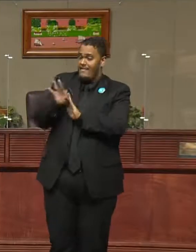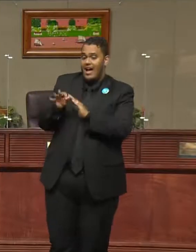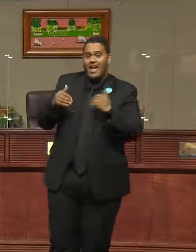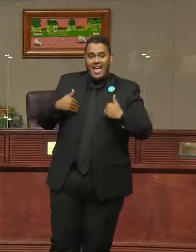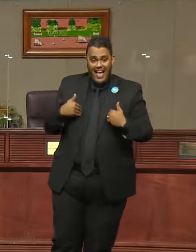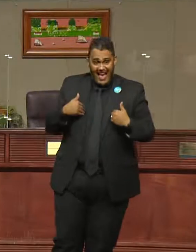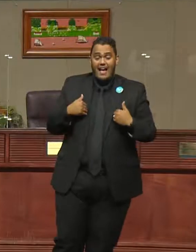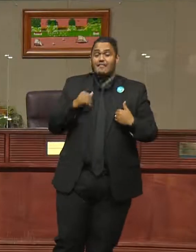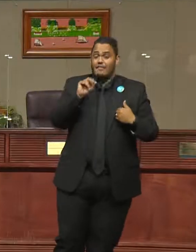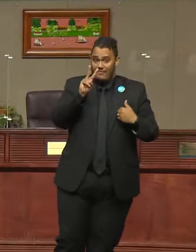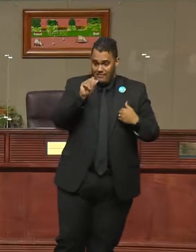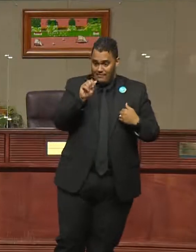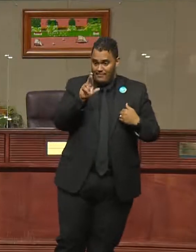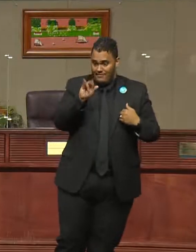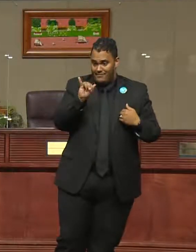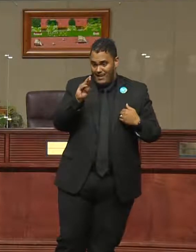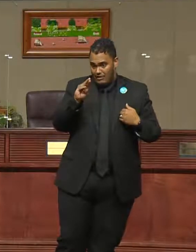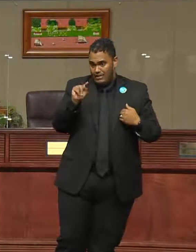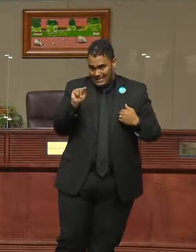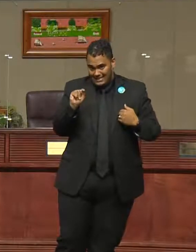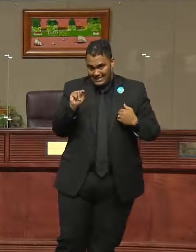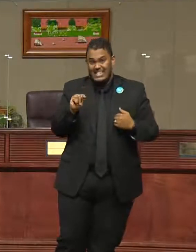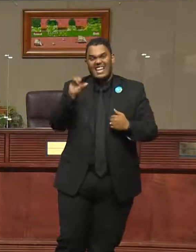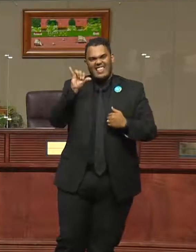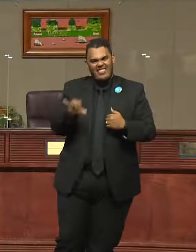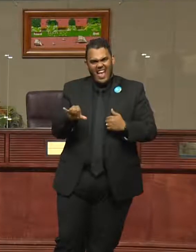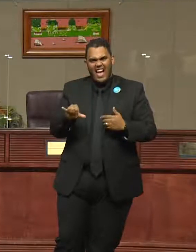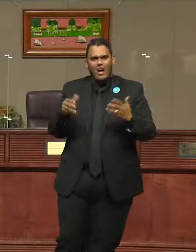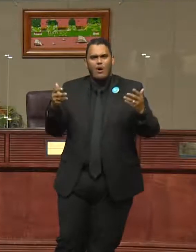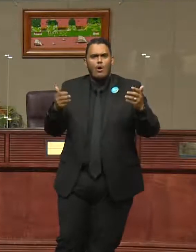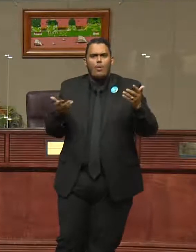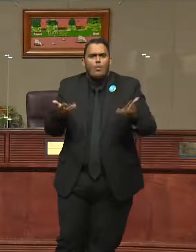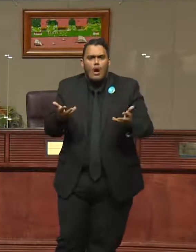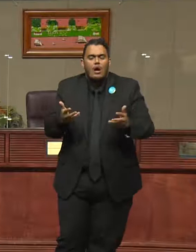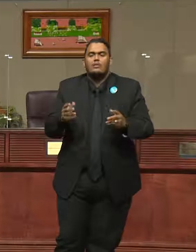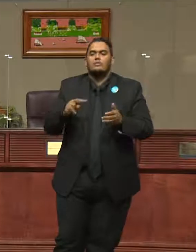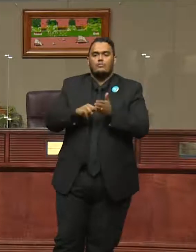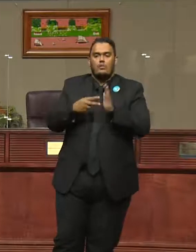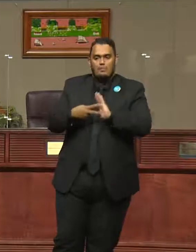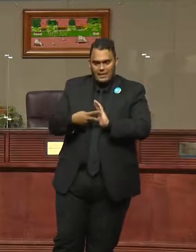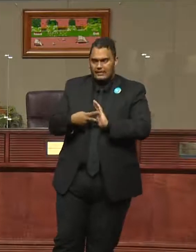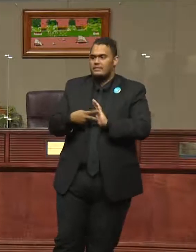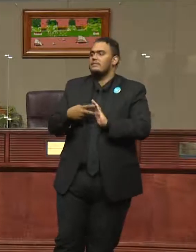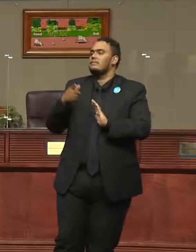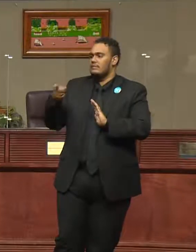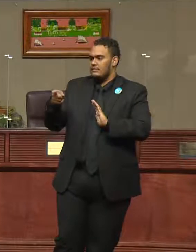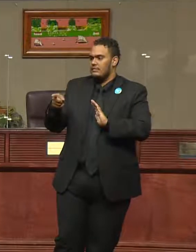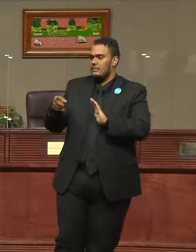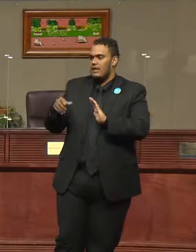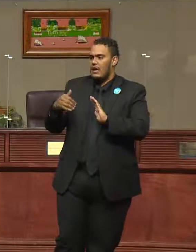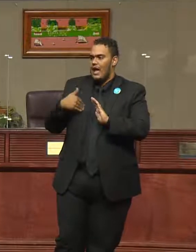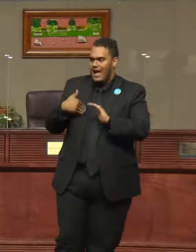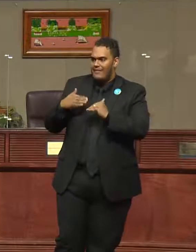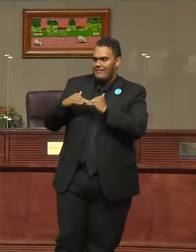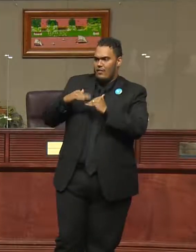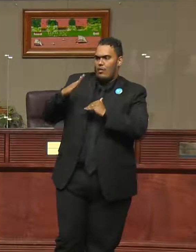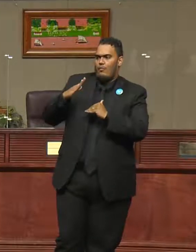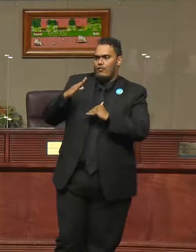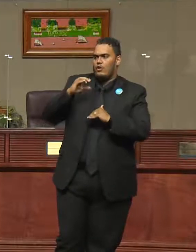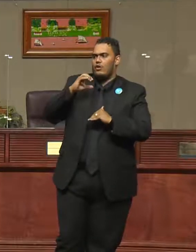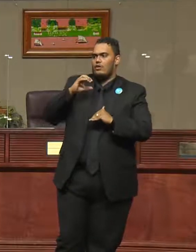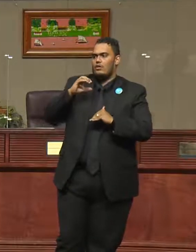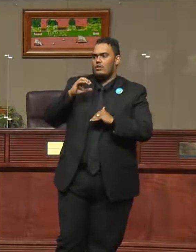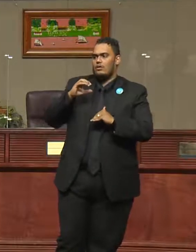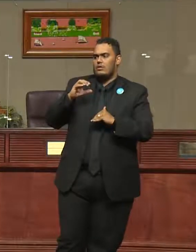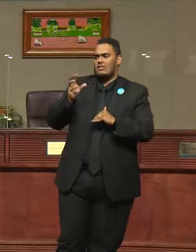cases. Those are the ones that are over 67 cases, and no one has died